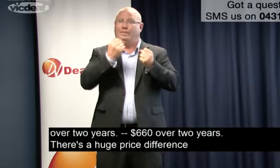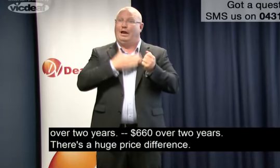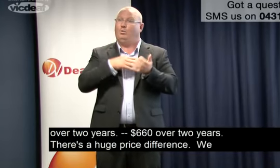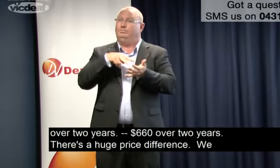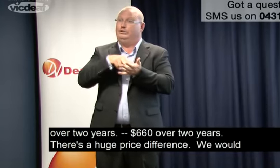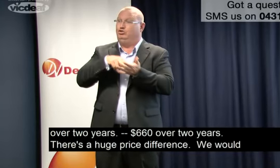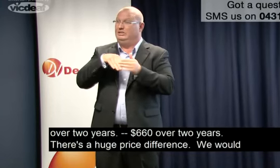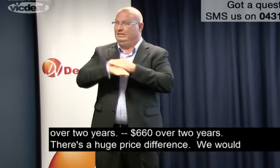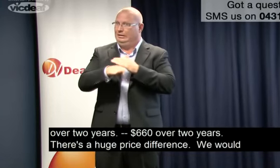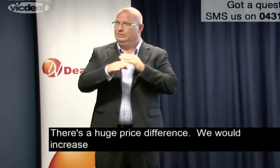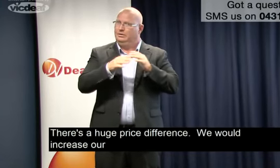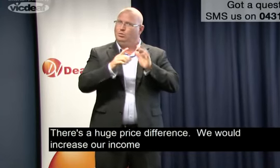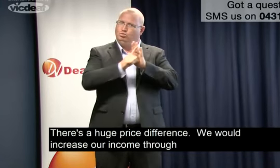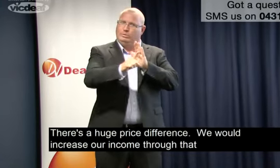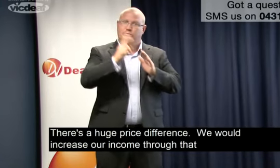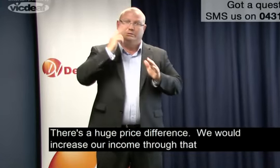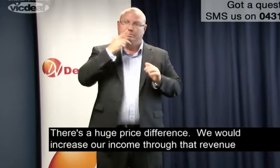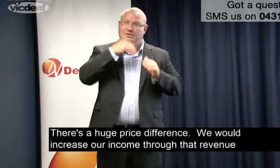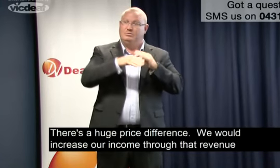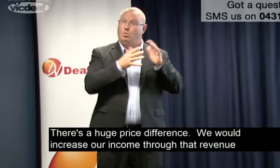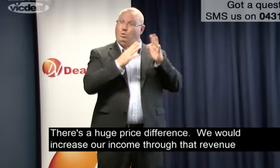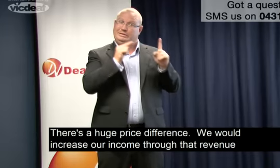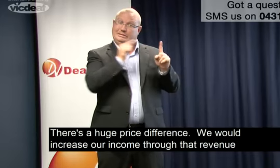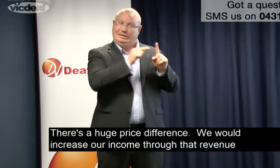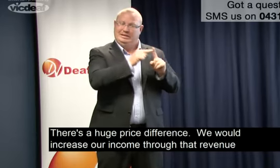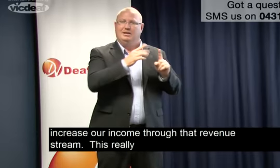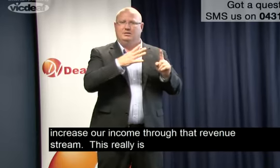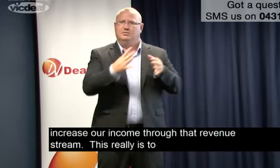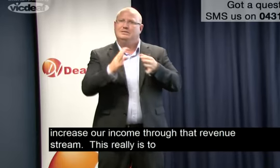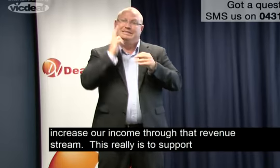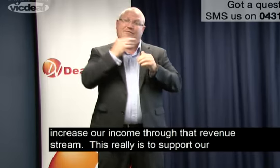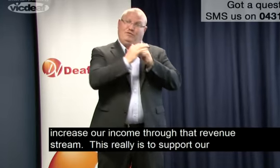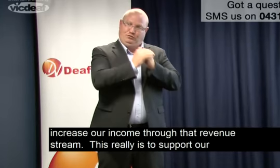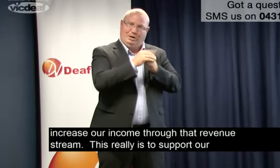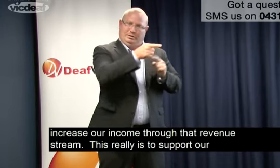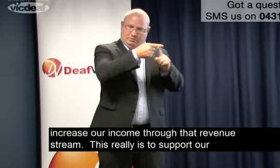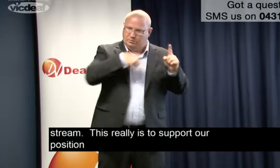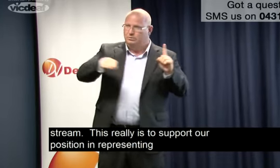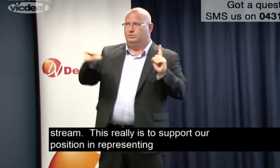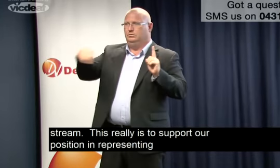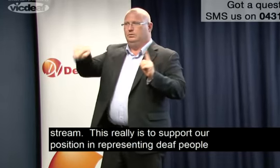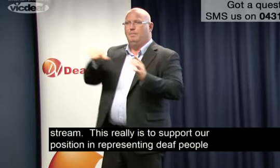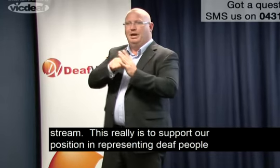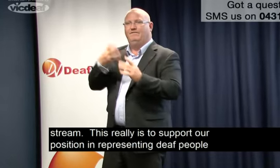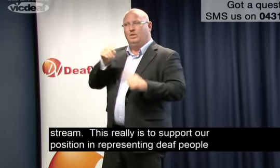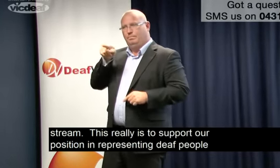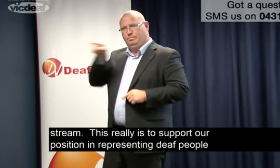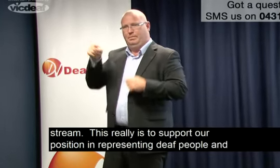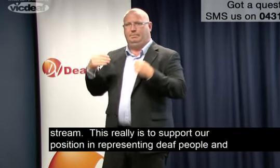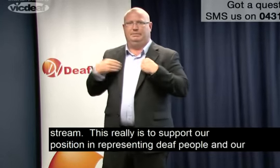this really is to support our position in representing deaf people and our language and ensuring that we have that deaf-friendly initiative so we